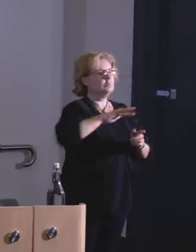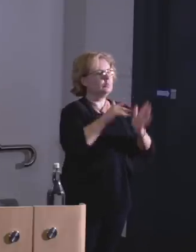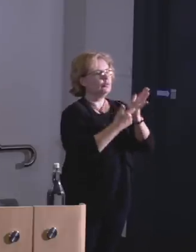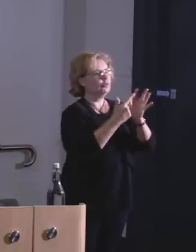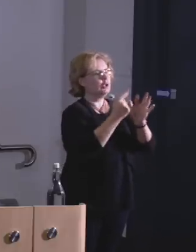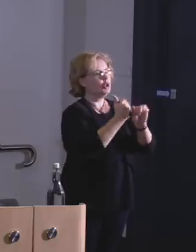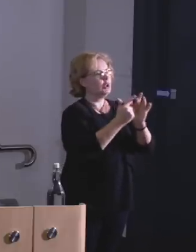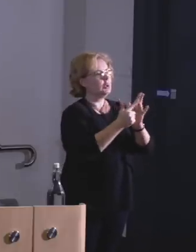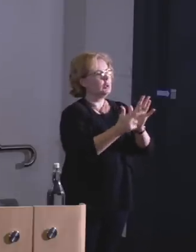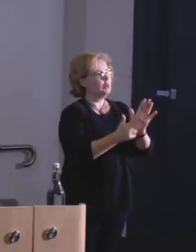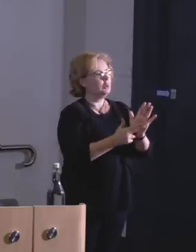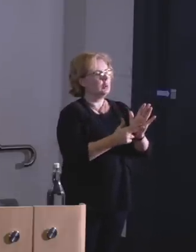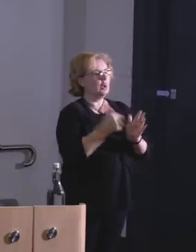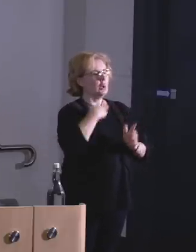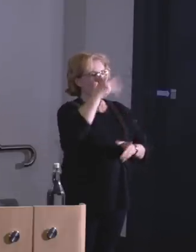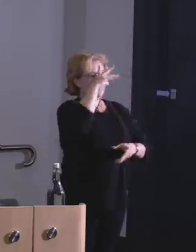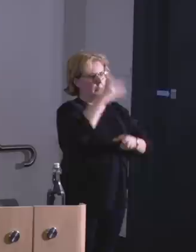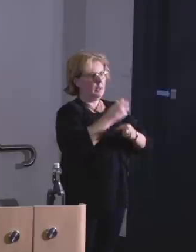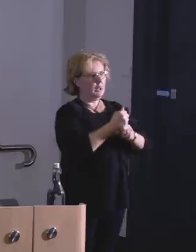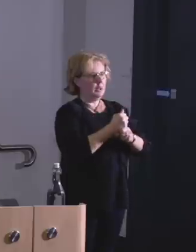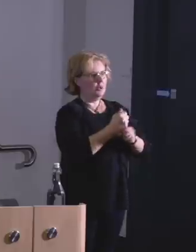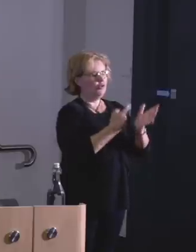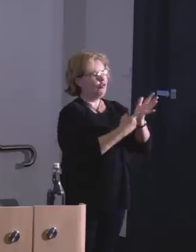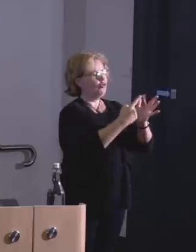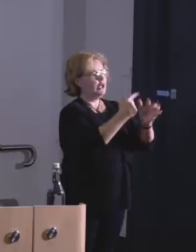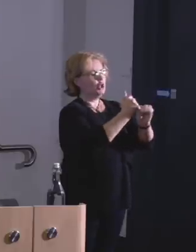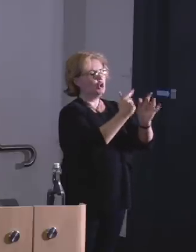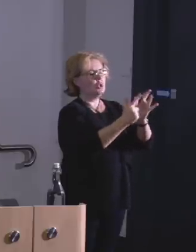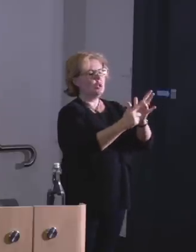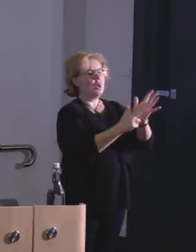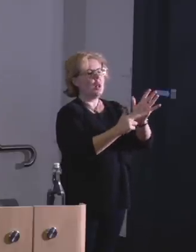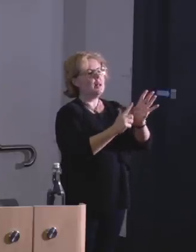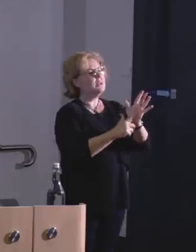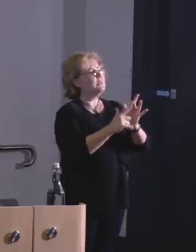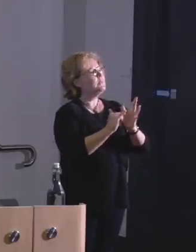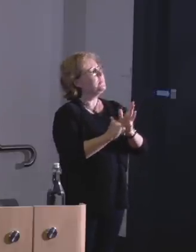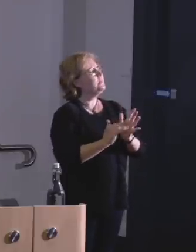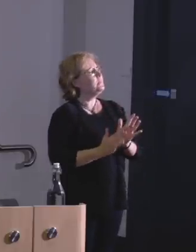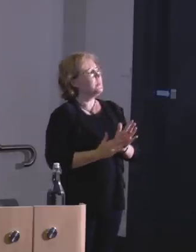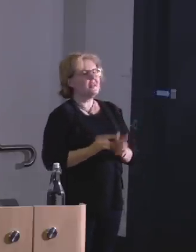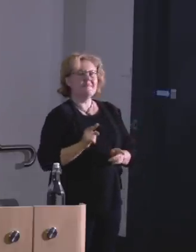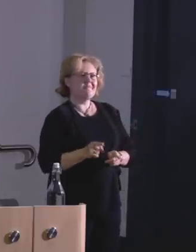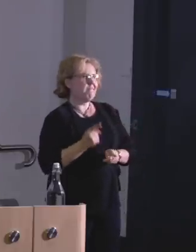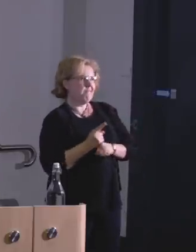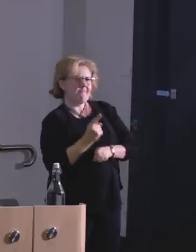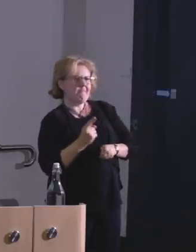believe our region, regionalism, also speaks to the collective.